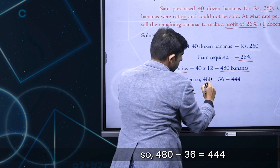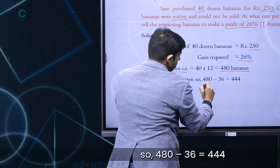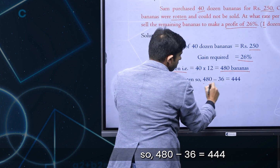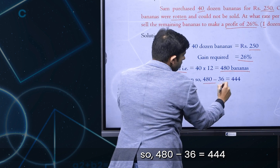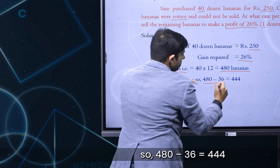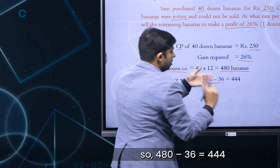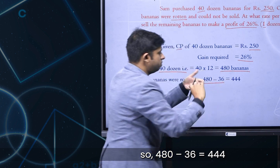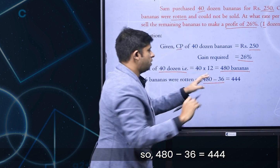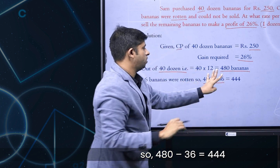444.